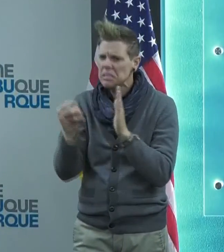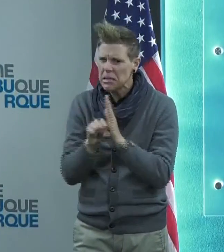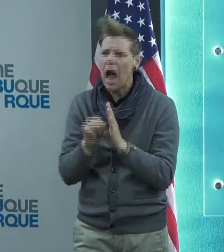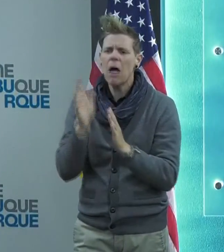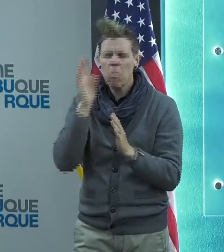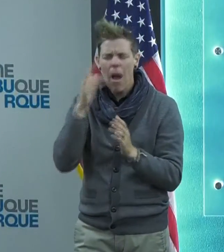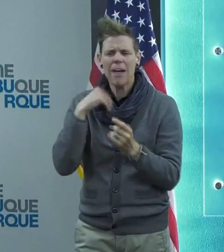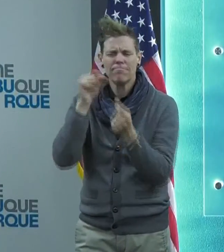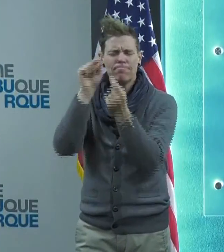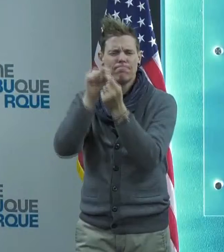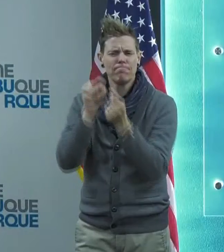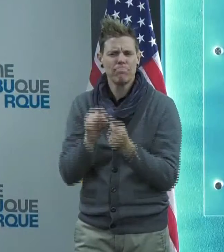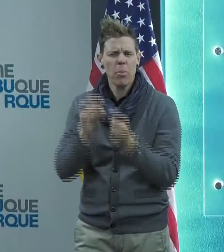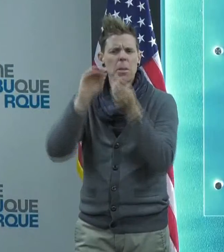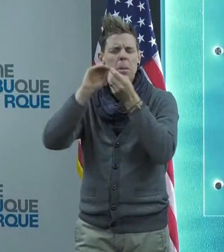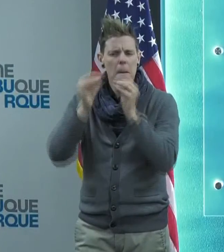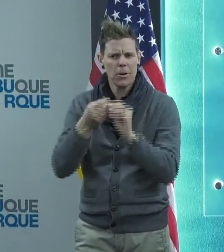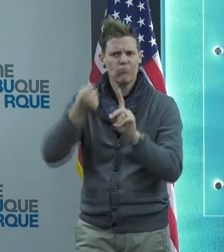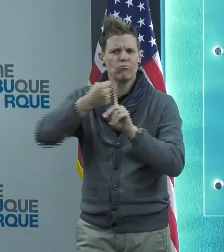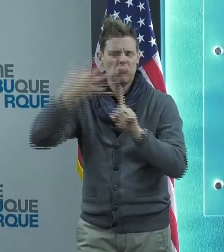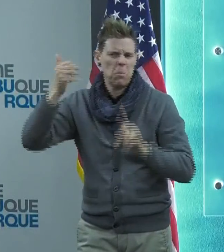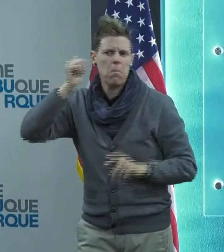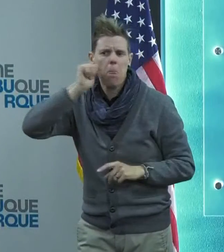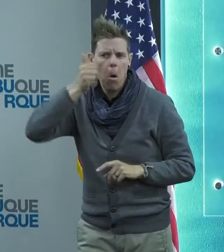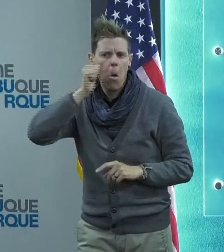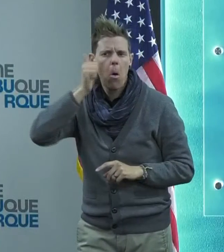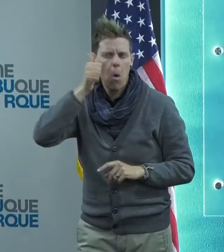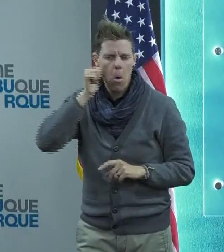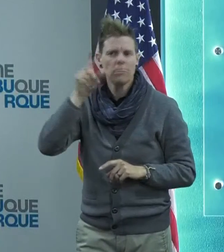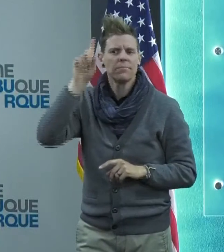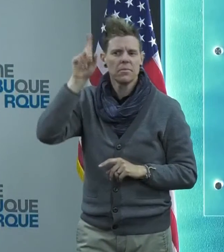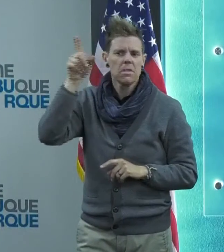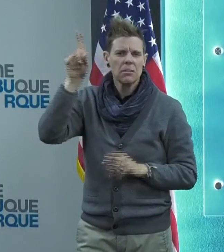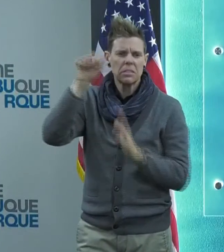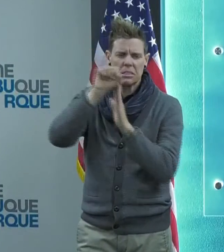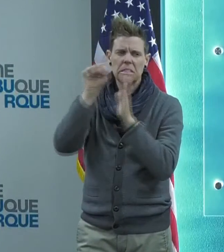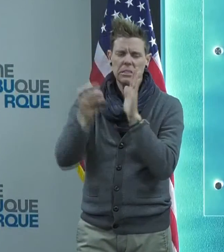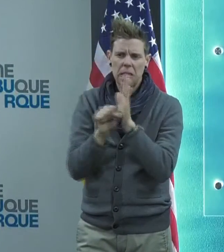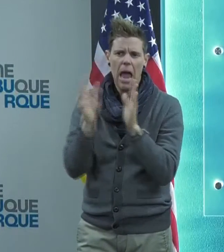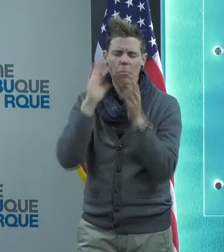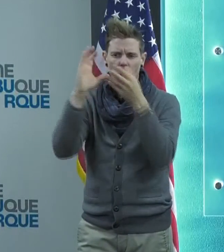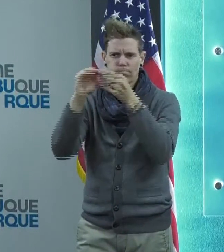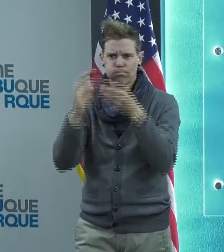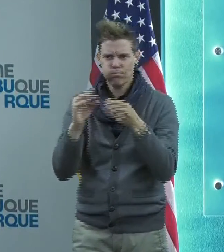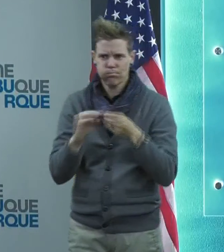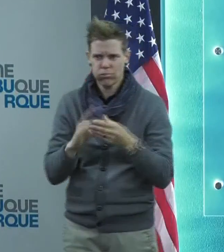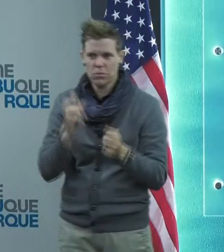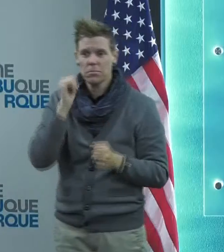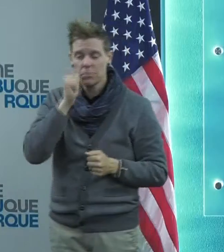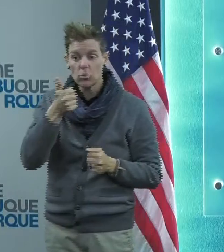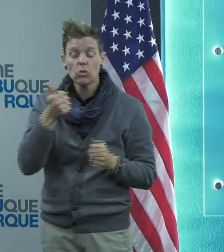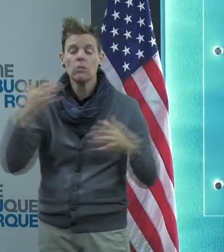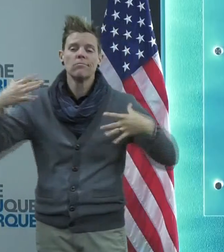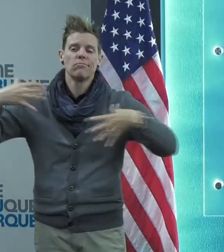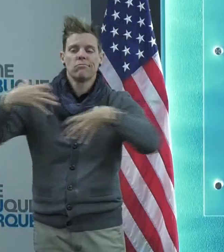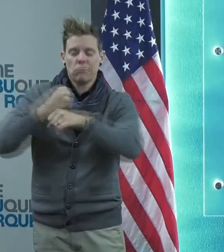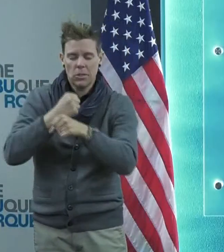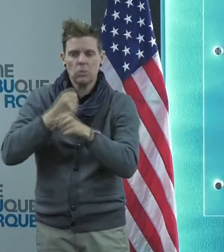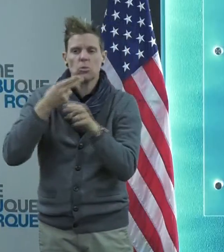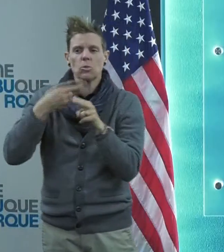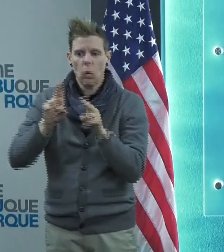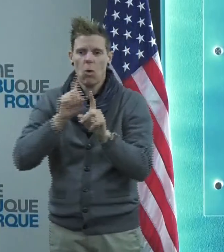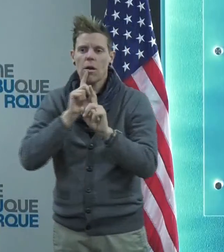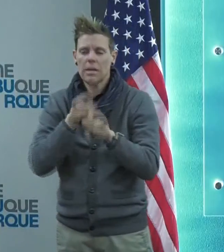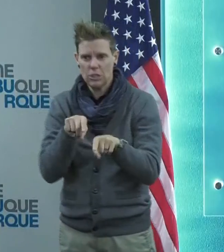tomorrow, so I would essentially stand by, I think, for the latest information. But the short answer is we're certainly concerned. We also know that our state and our